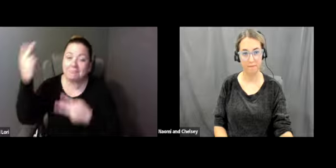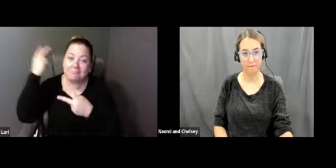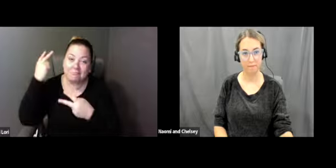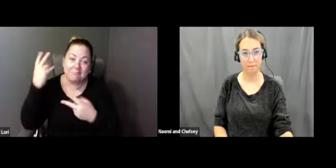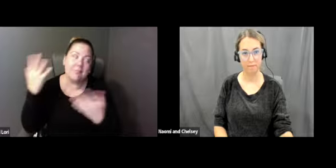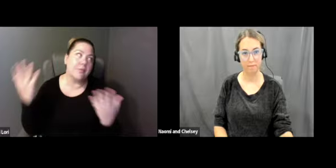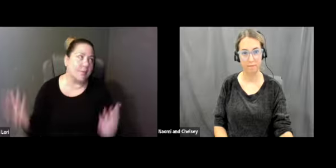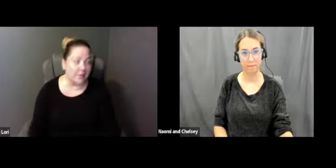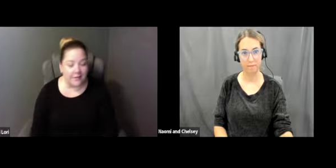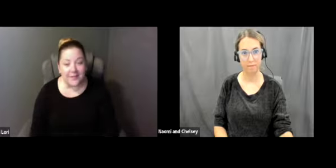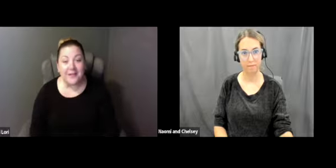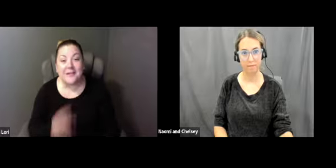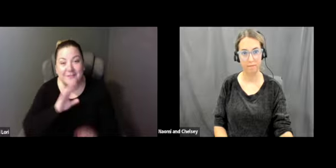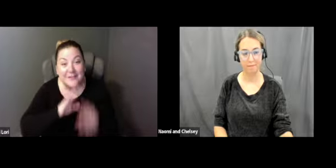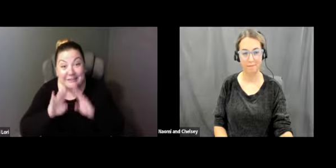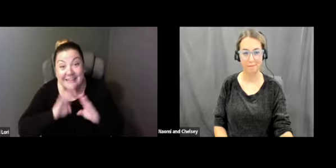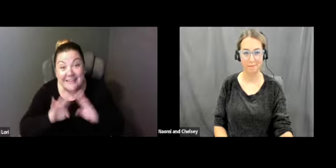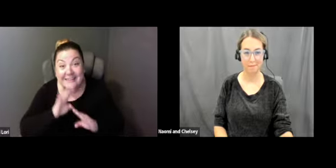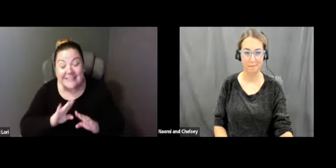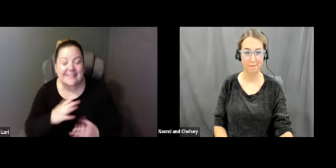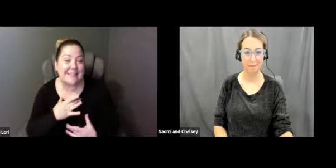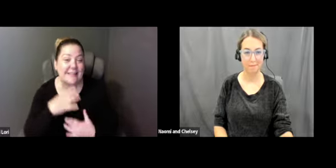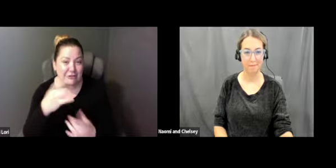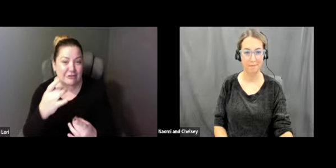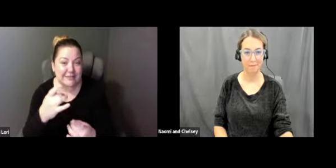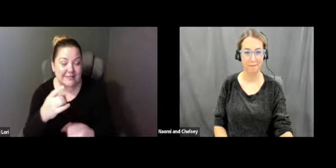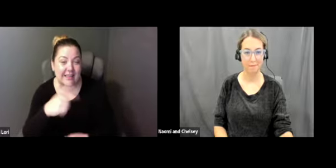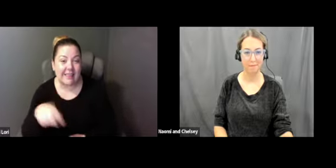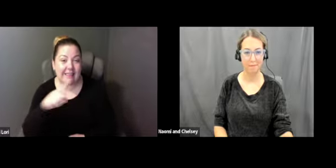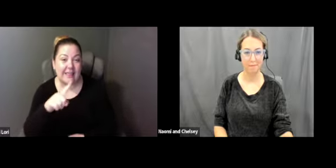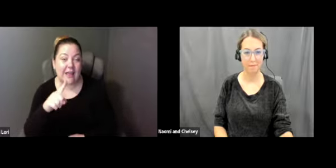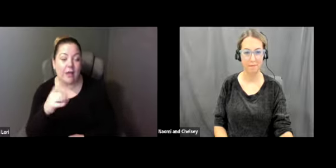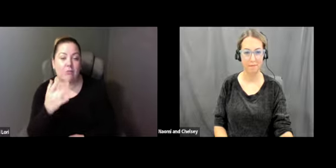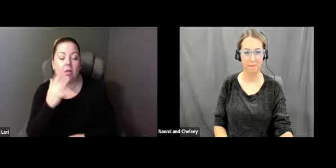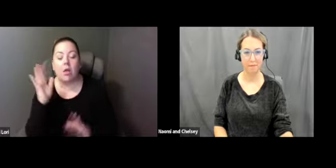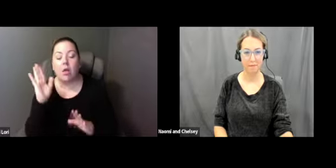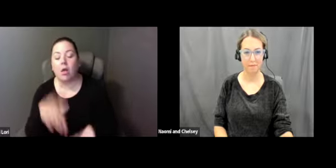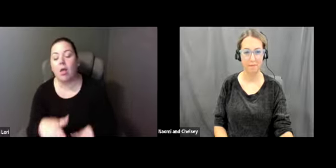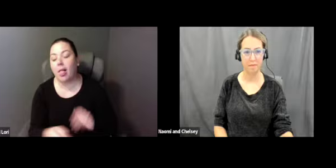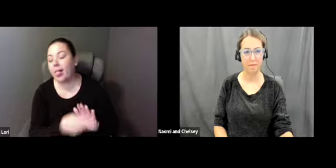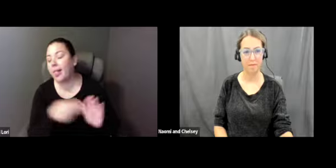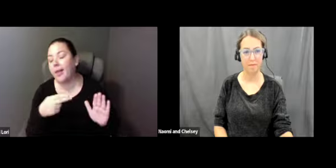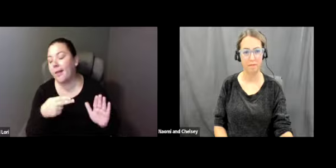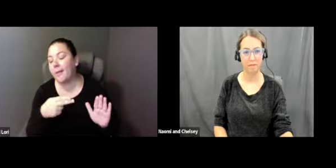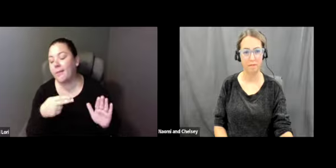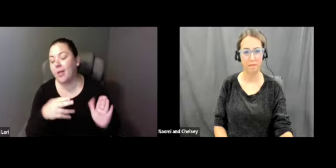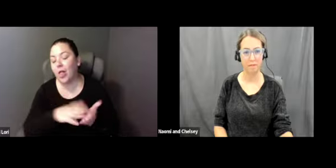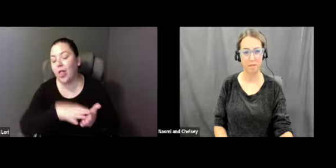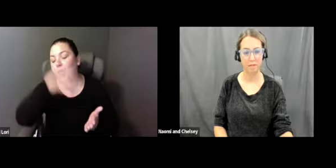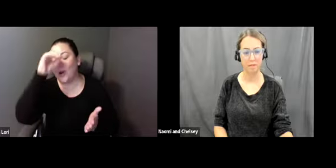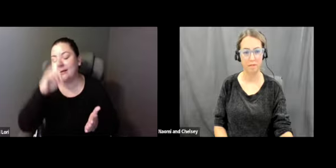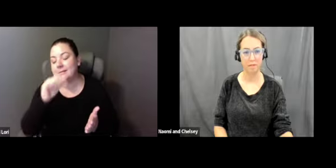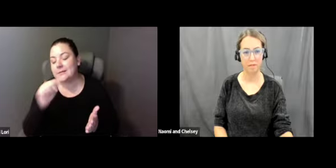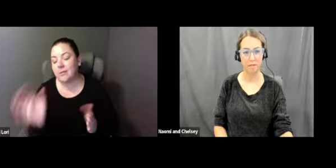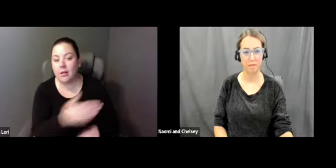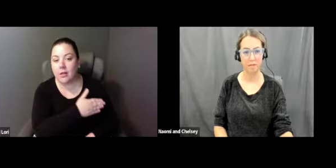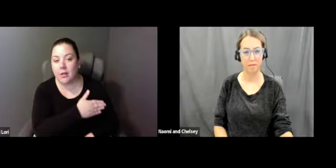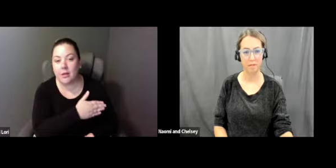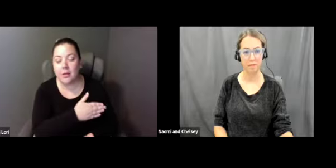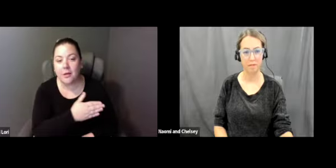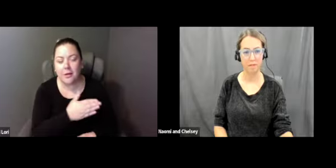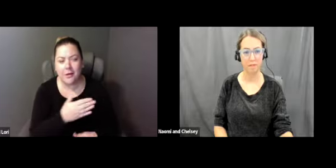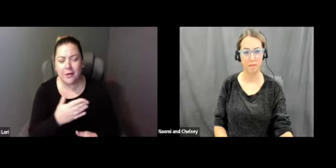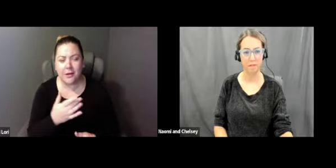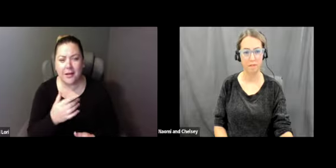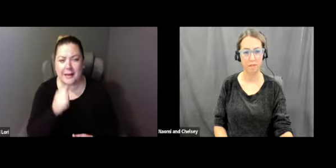it's interesting that they would rather just label me as somebody with an unknown learning disability than accept